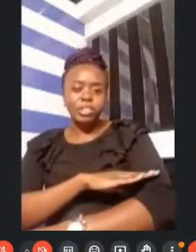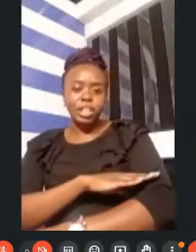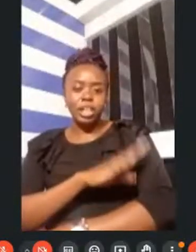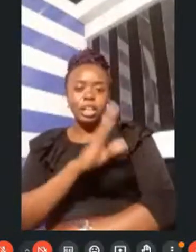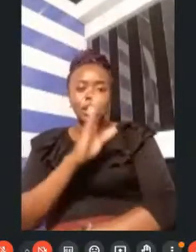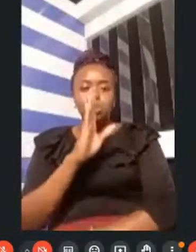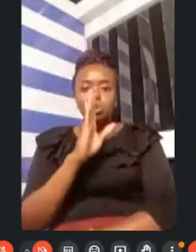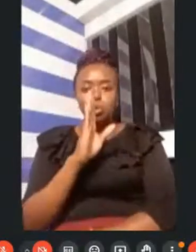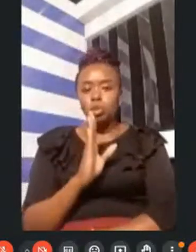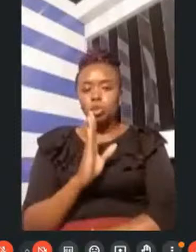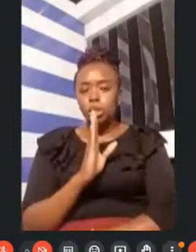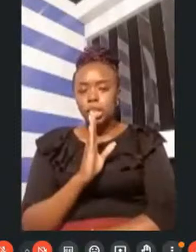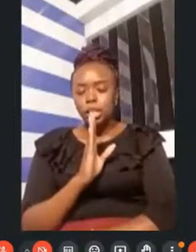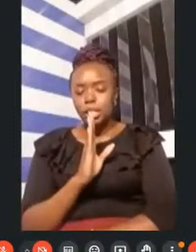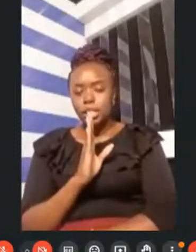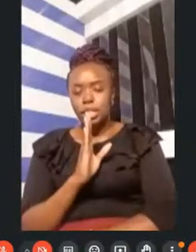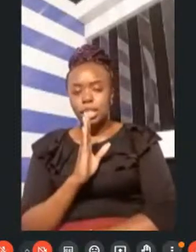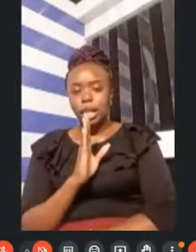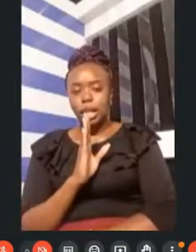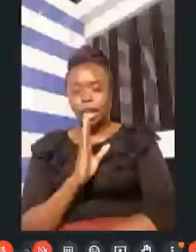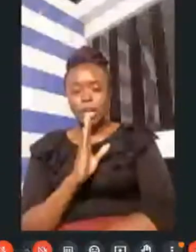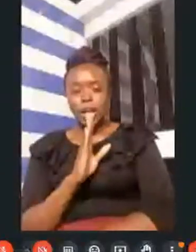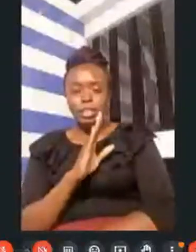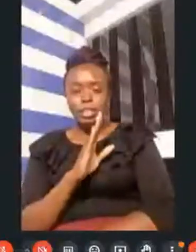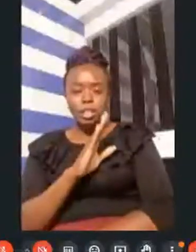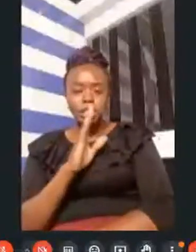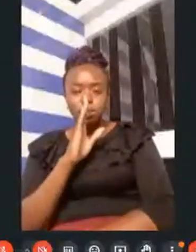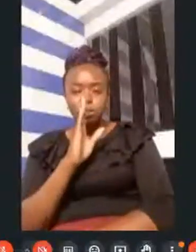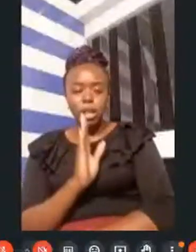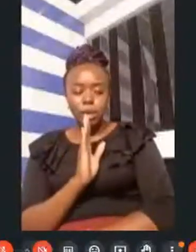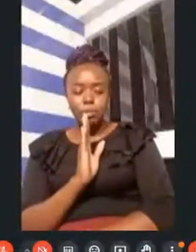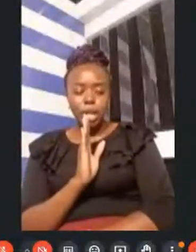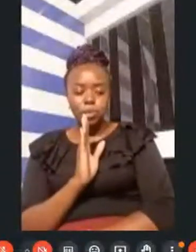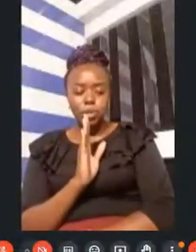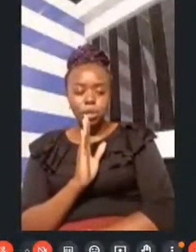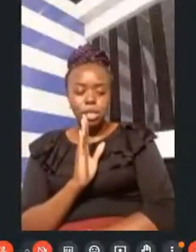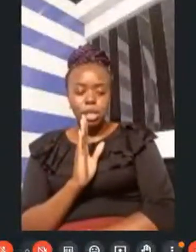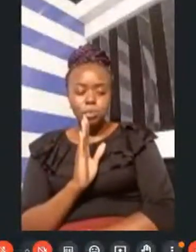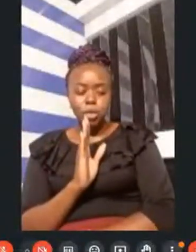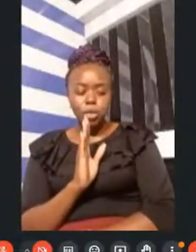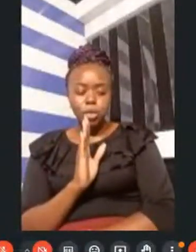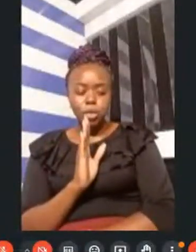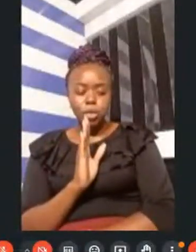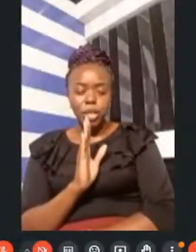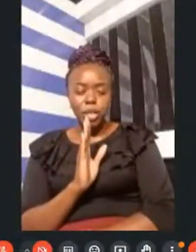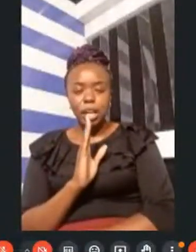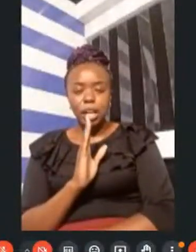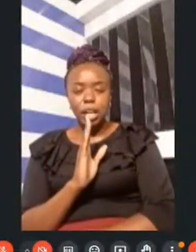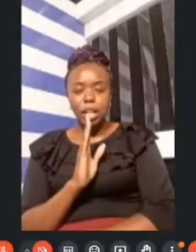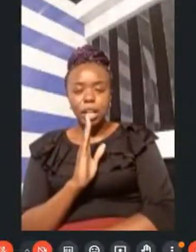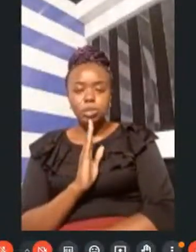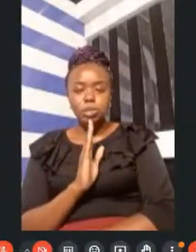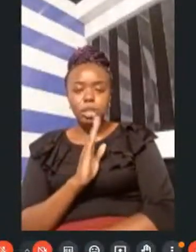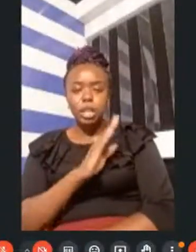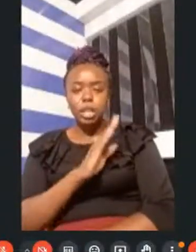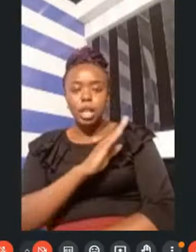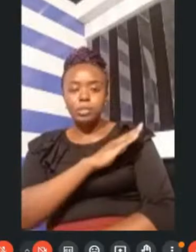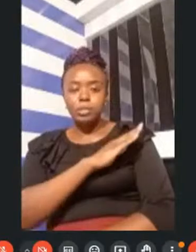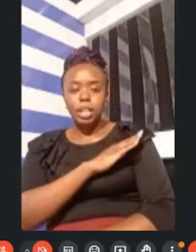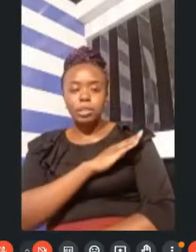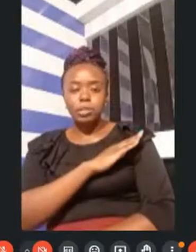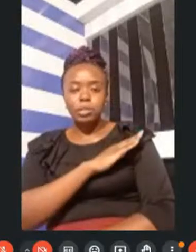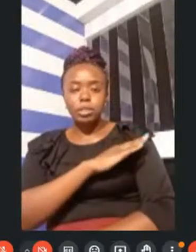Yeah, evening. So noon, just grab that. You grab that with the concept of the sun.